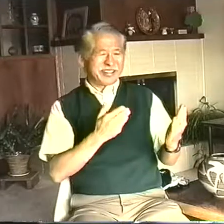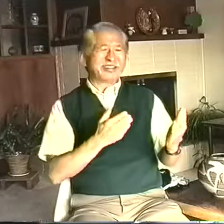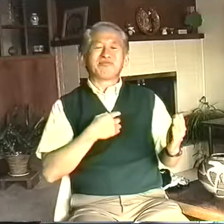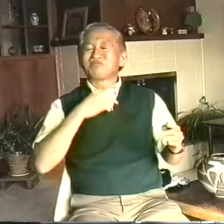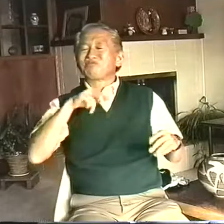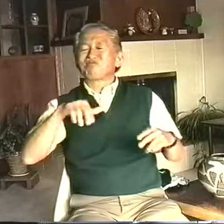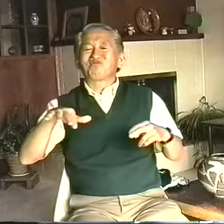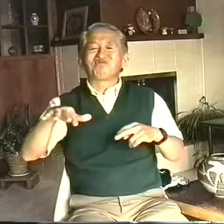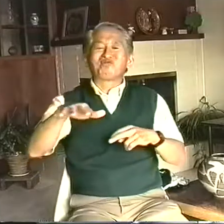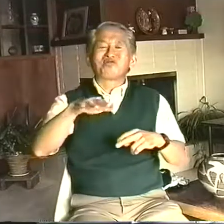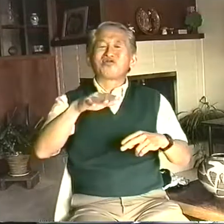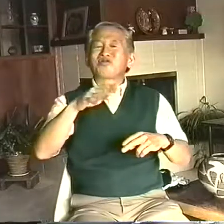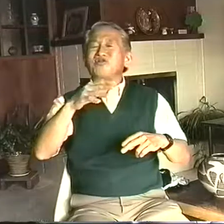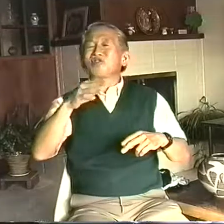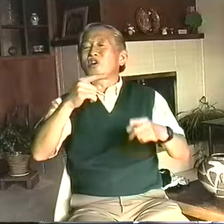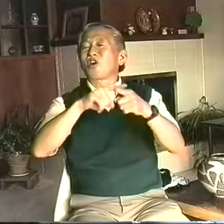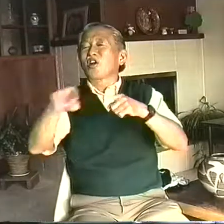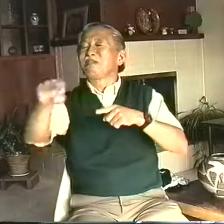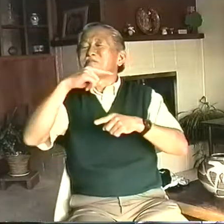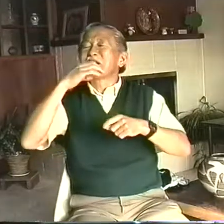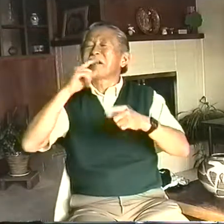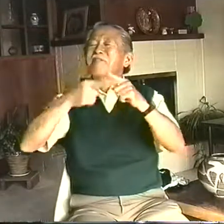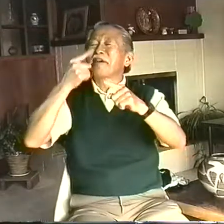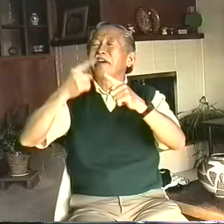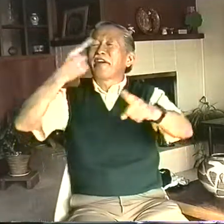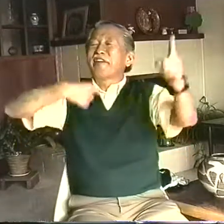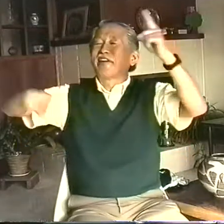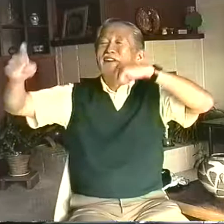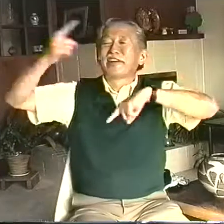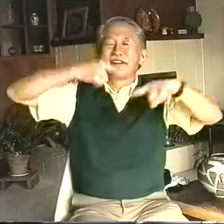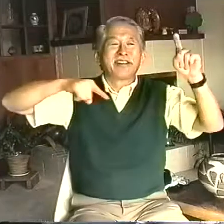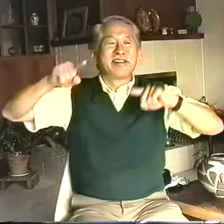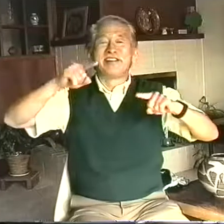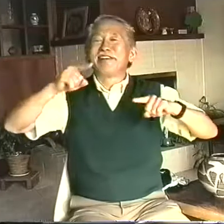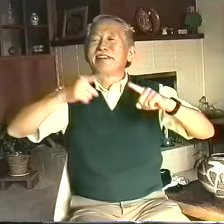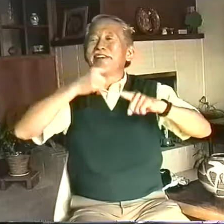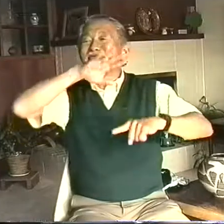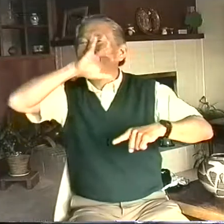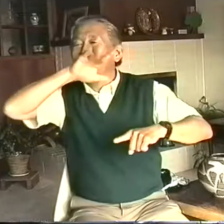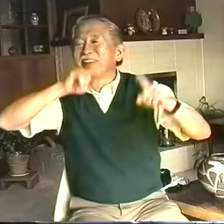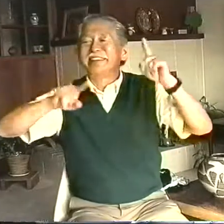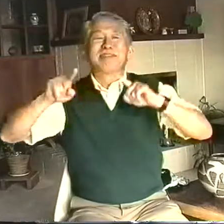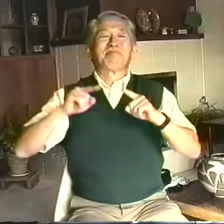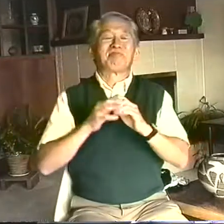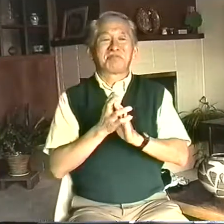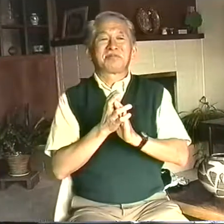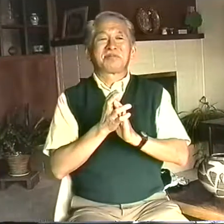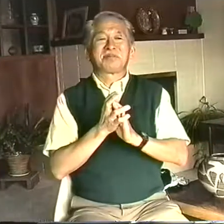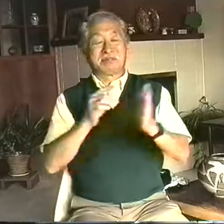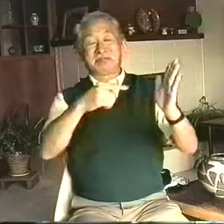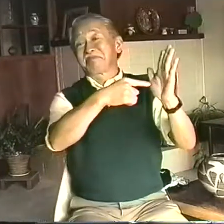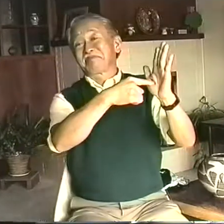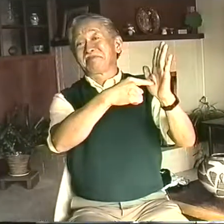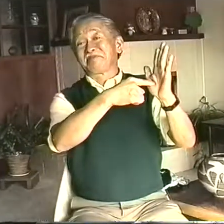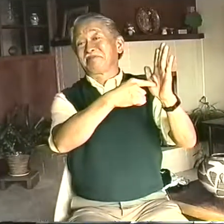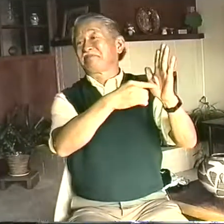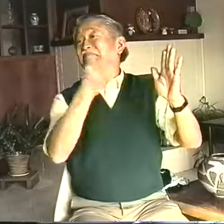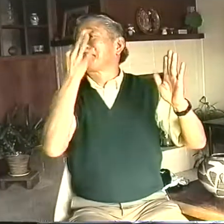marketing reports, and I had gone up to a couple of my colleagues who had been learning signs, you know, the dirty signs, and I pointed